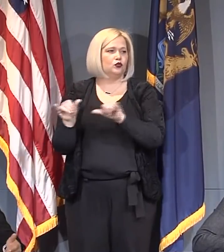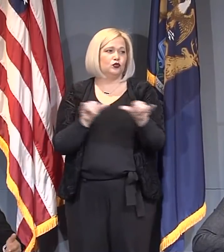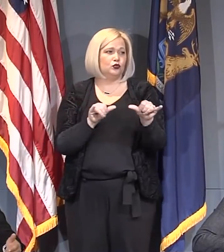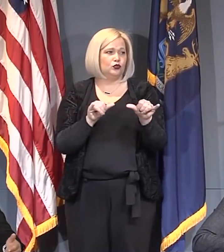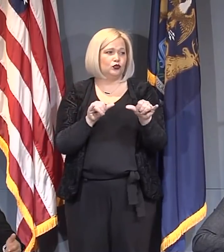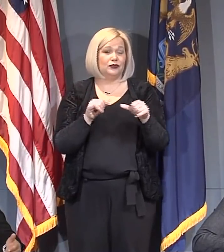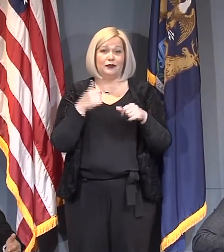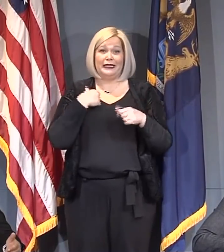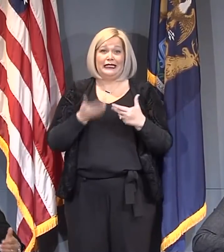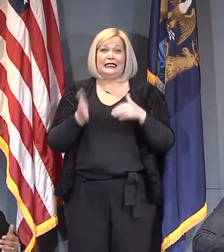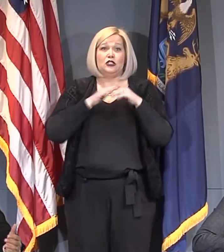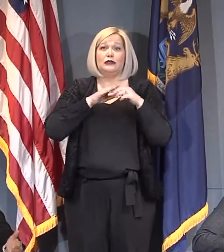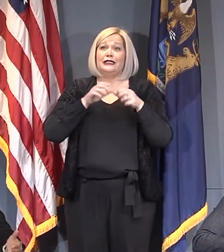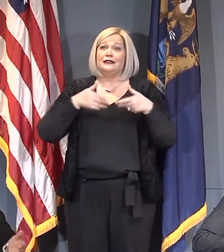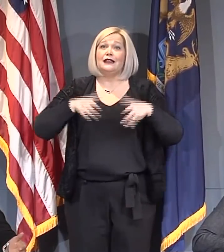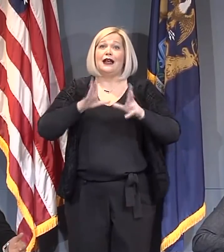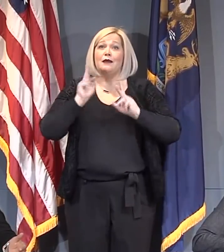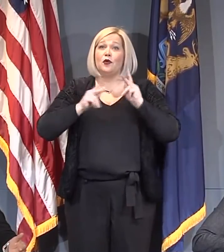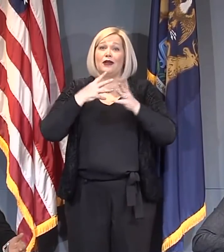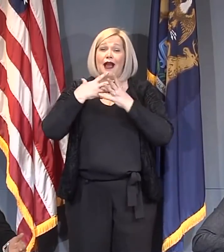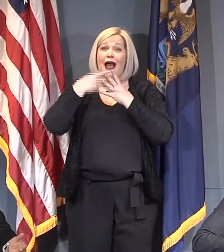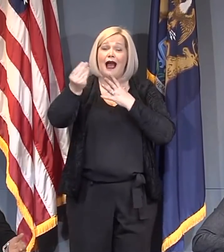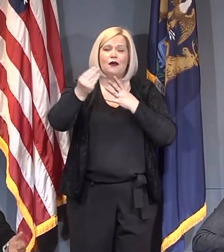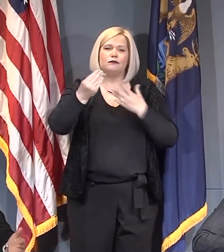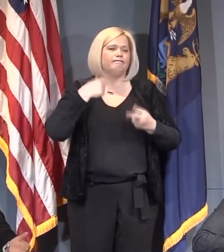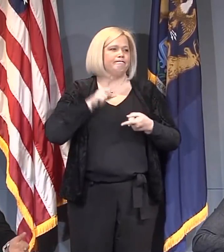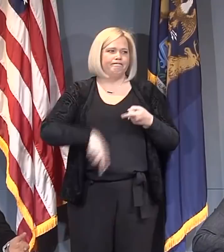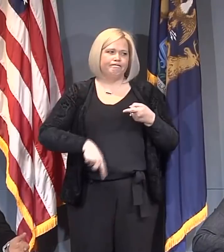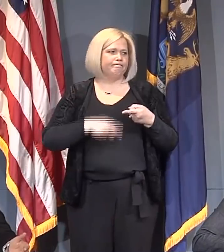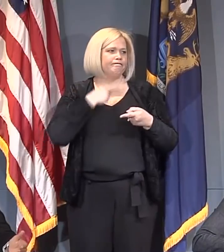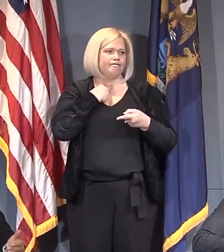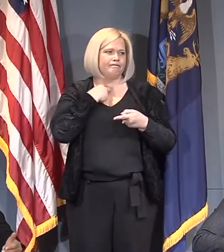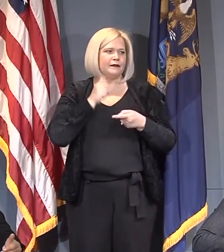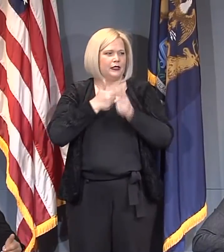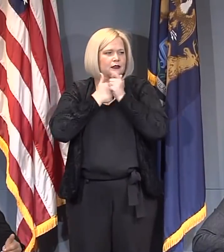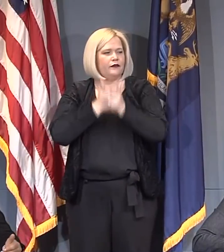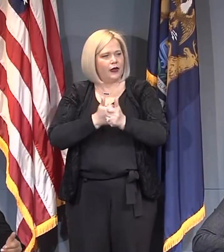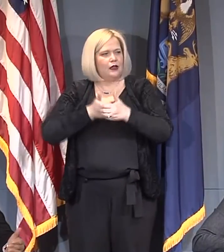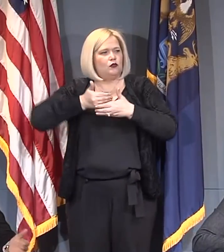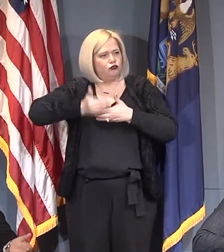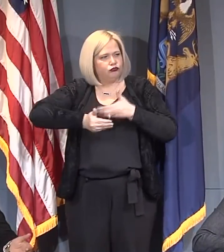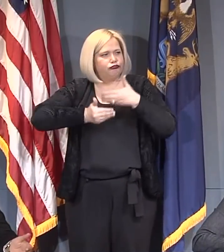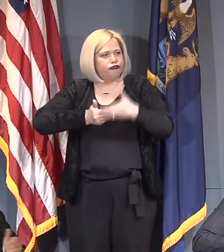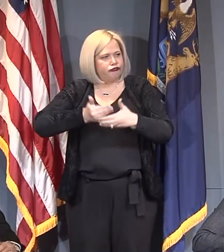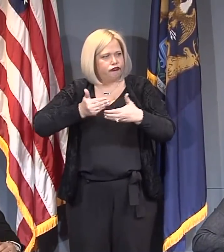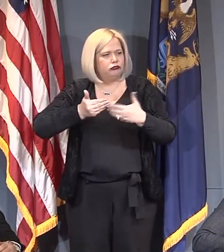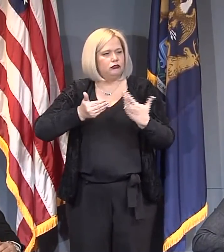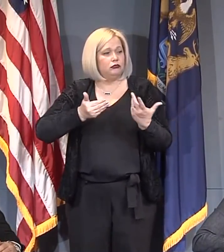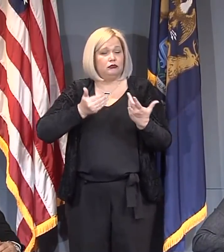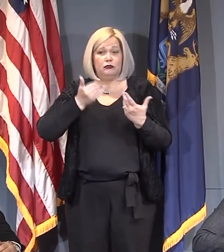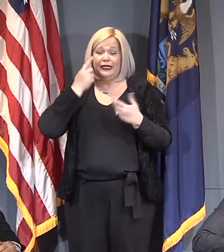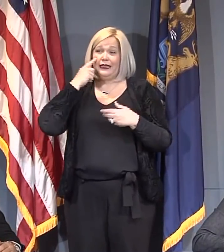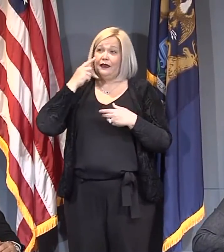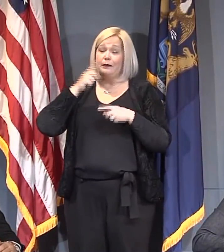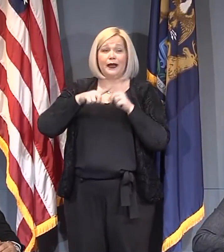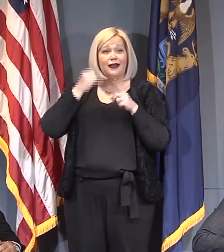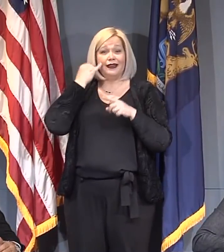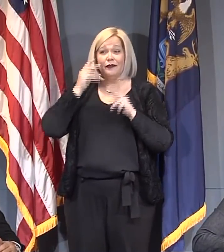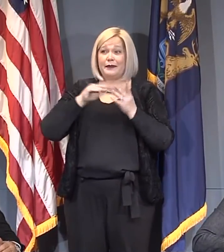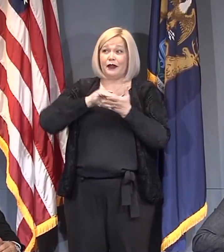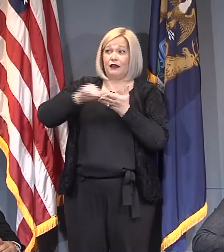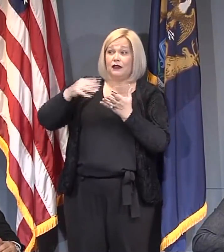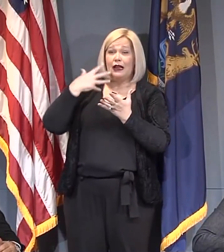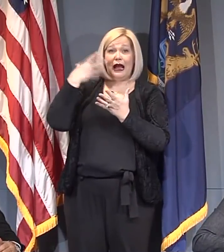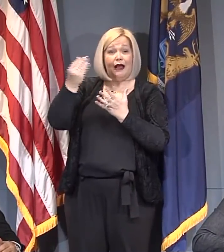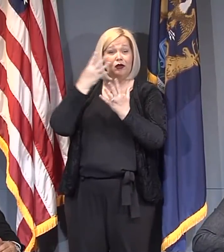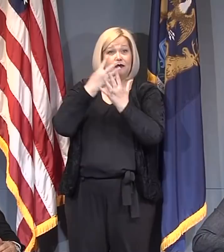increase that number in a safe way to ensure that people have a place to go, and that if they return to society, that they are safe